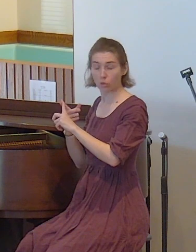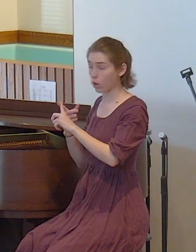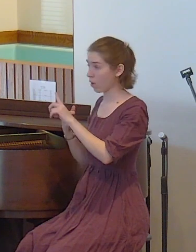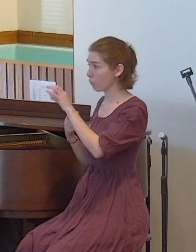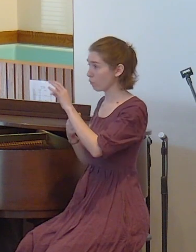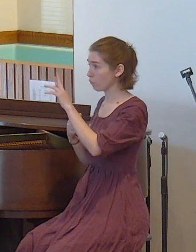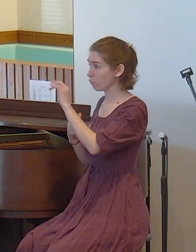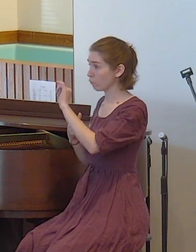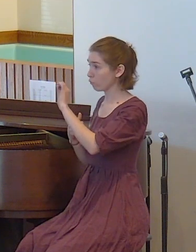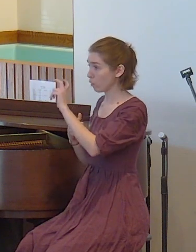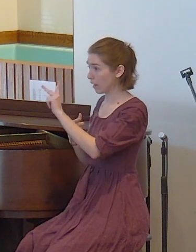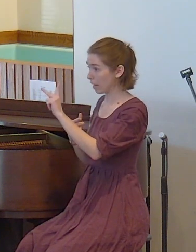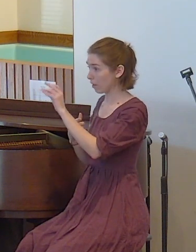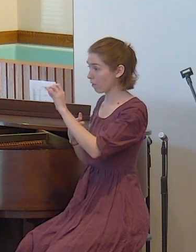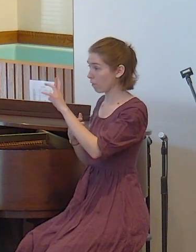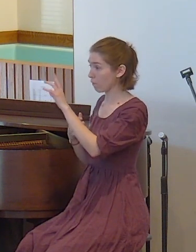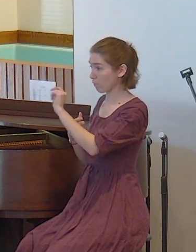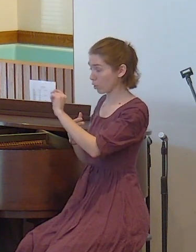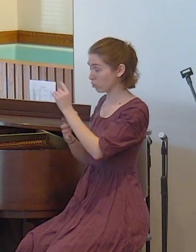Frankfurt, right, Germany,